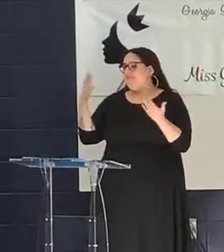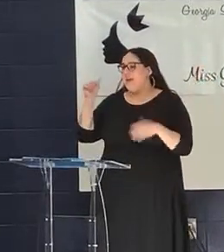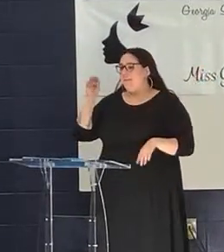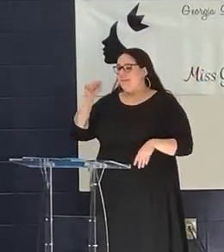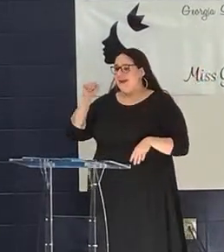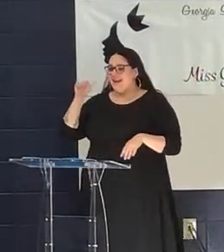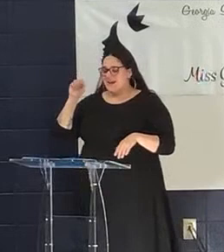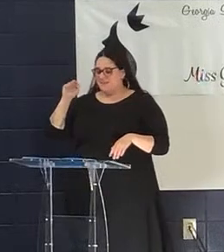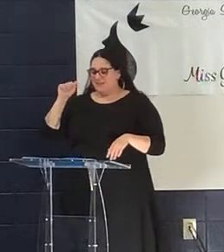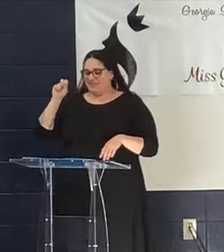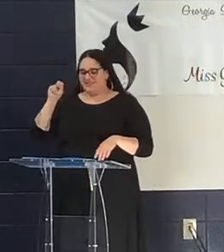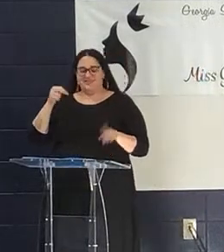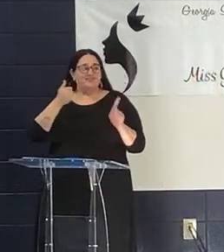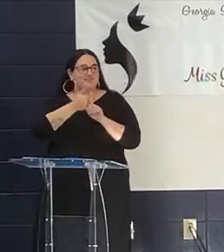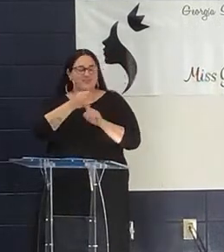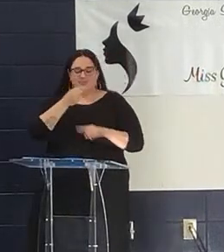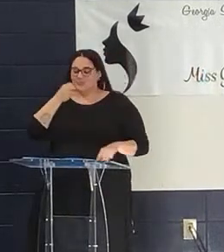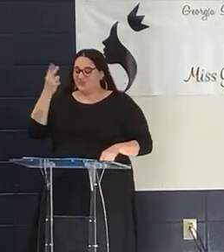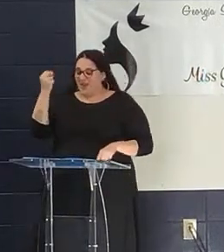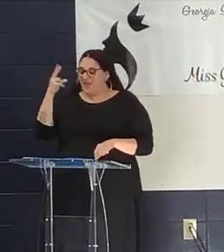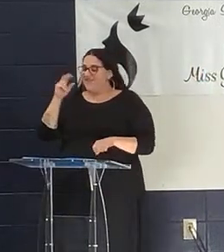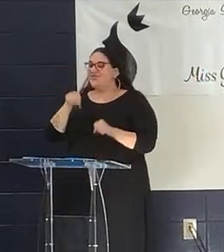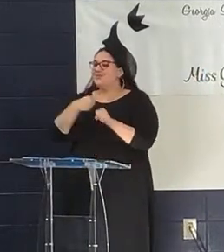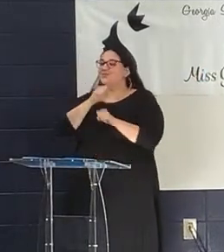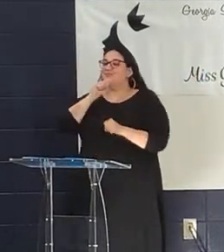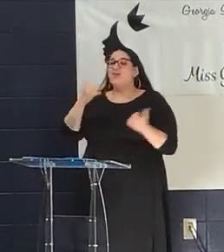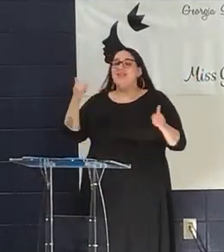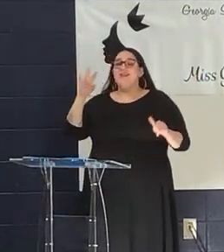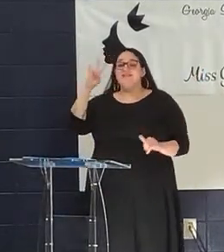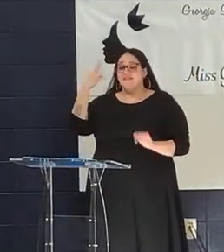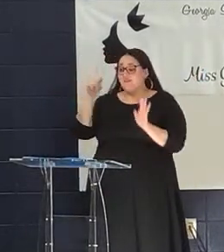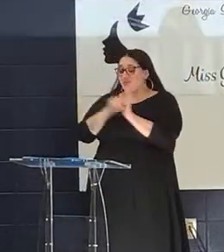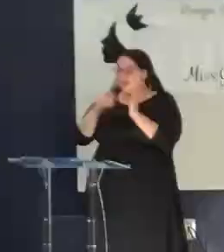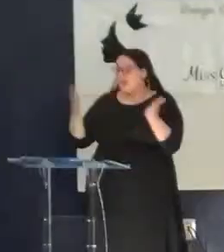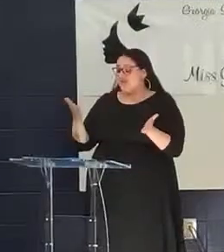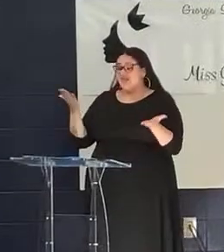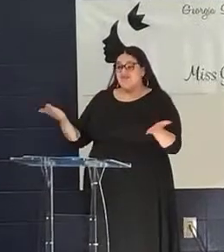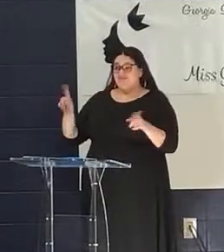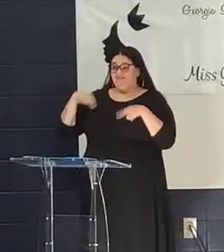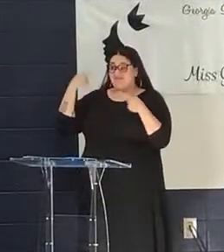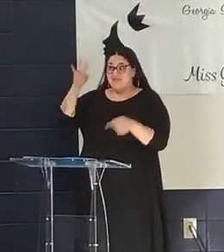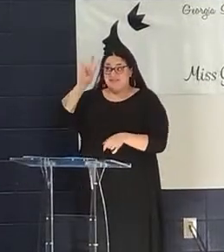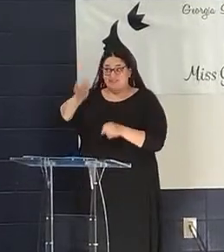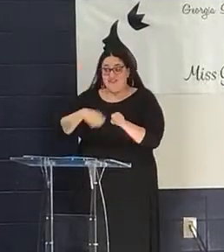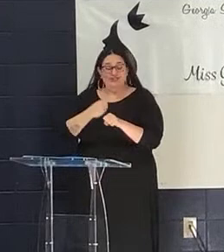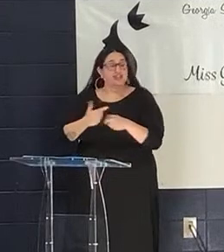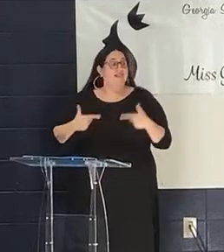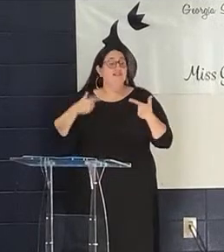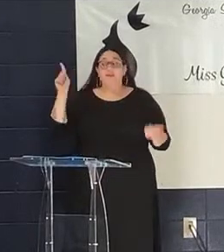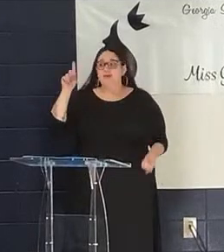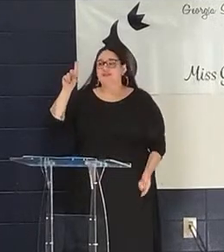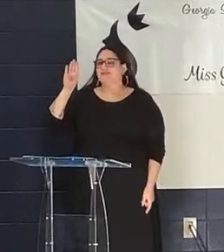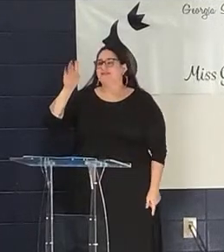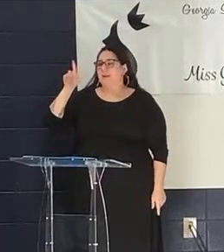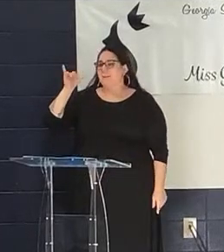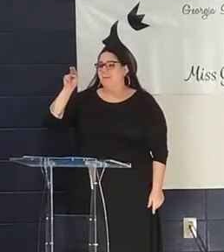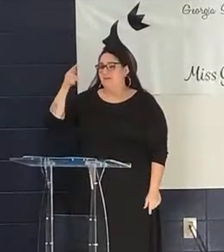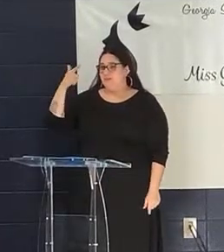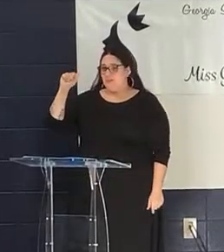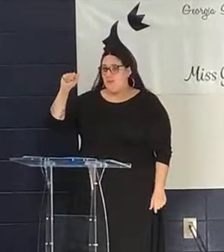This beautiful young woman is Amaya Mason. She's 12 years old, and she's currently in seventh grade at the Georgia School for the Deaf, where she's been here for 7 years.